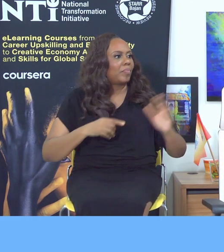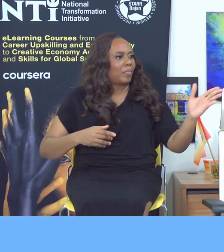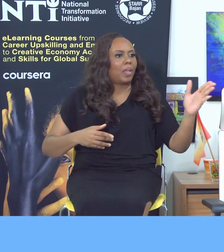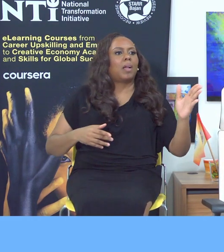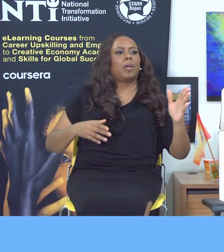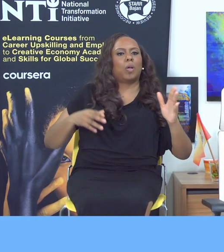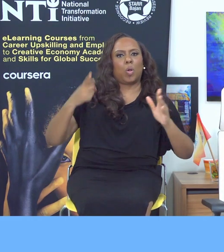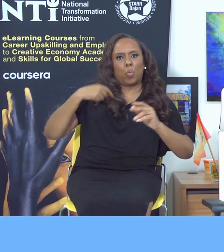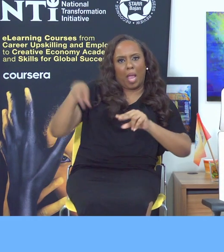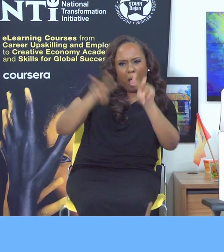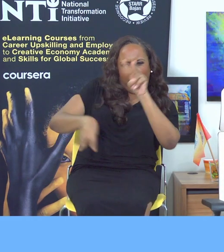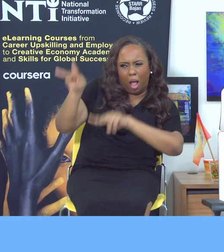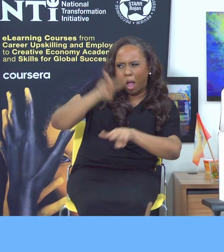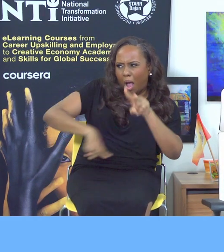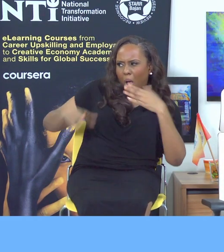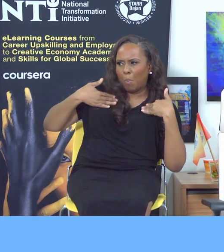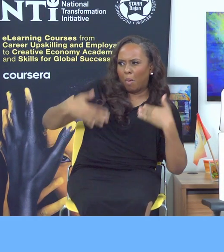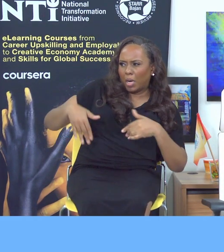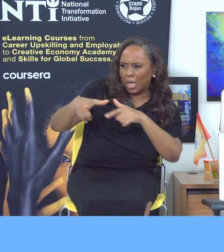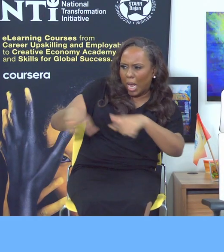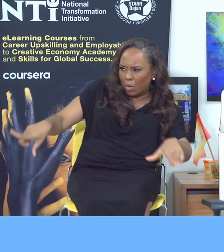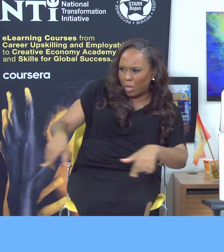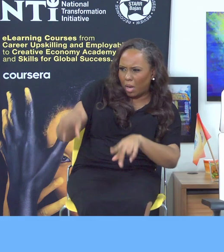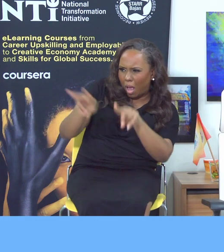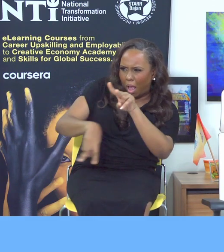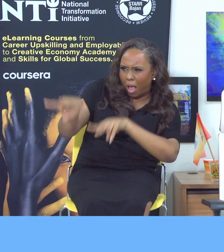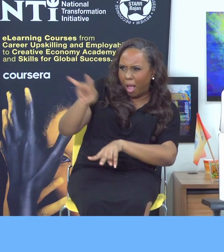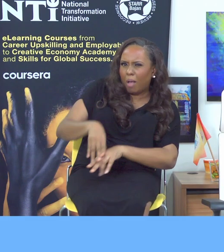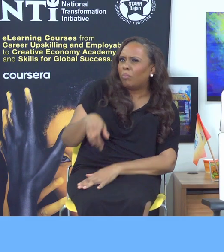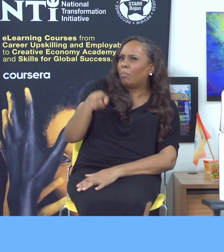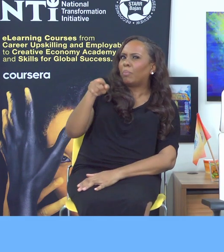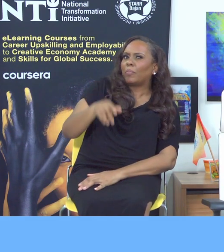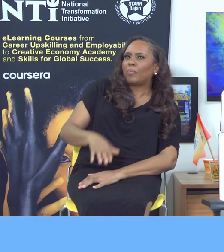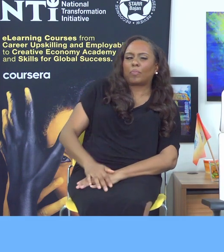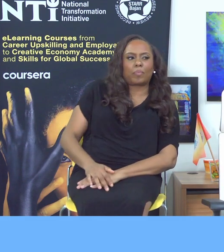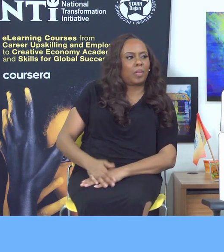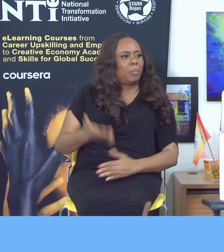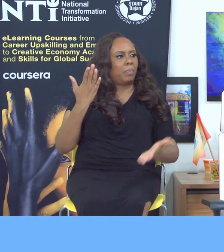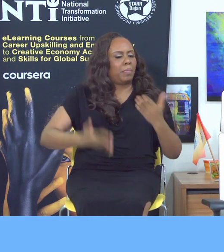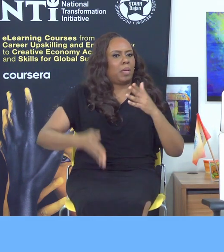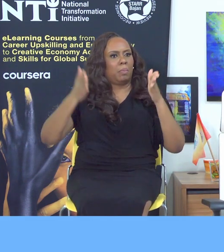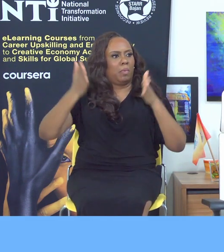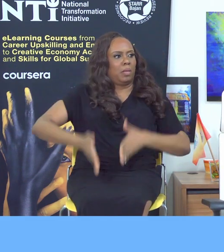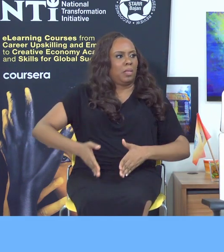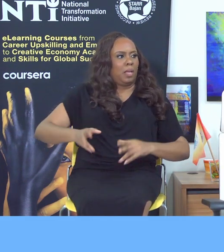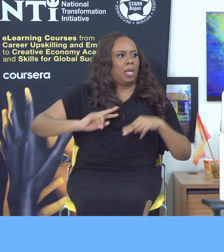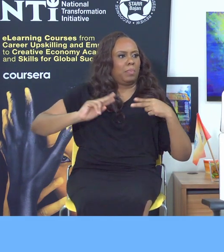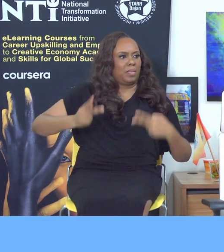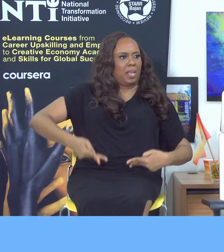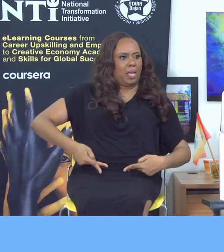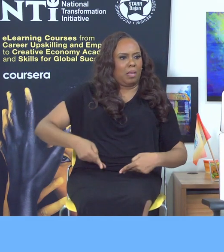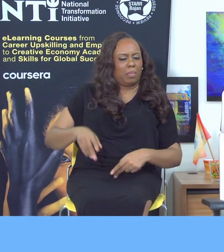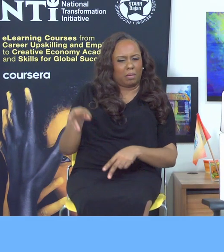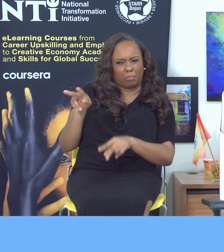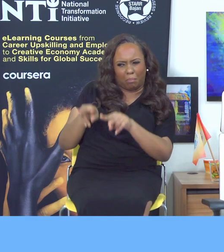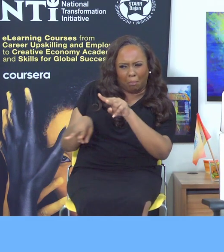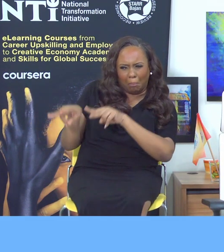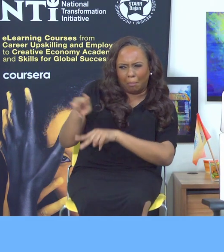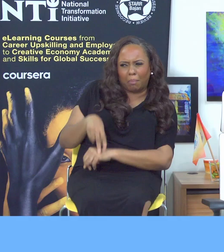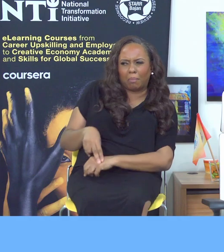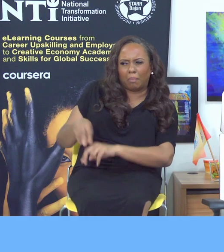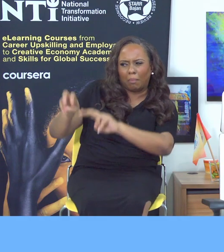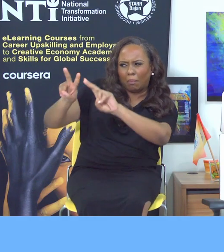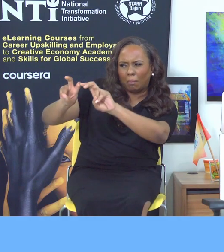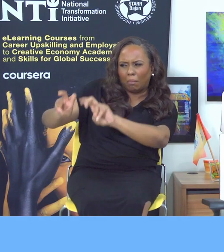language and we interpret it. So like the person could be upset, but we watch the body language and we